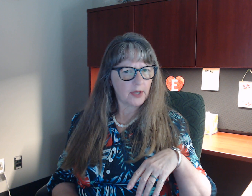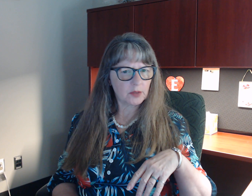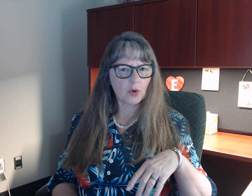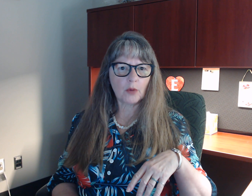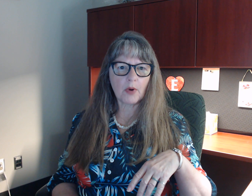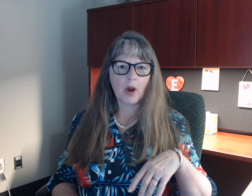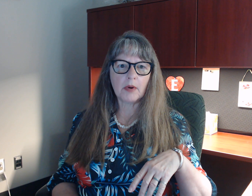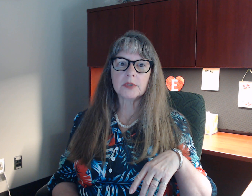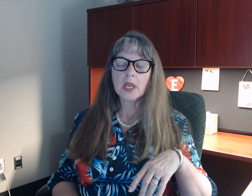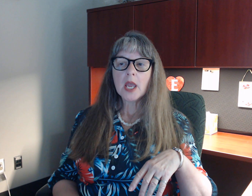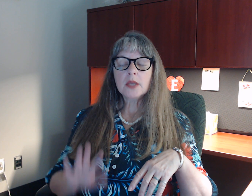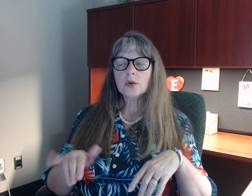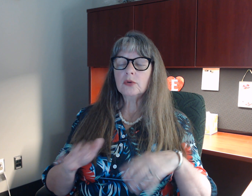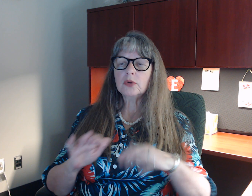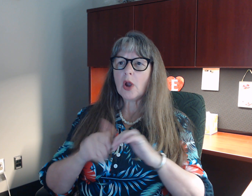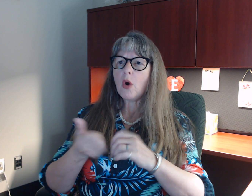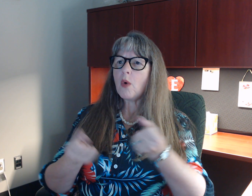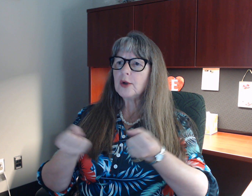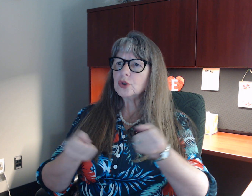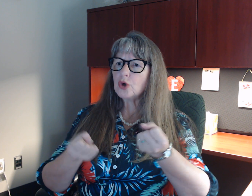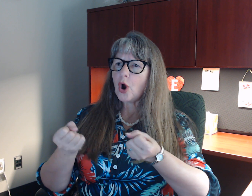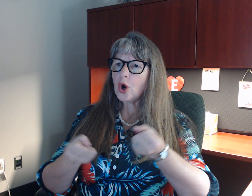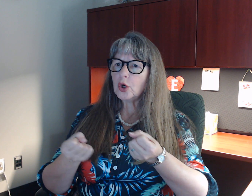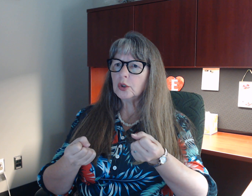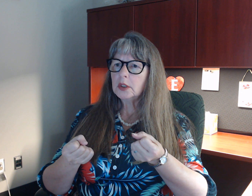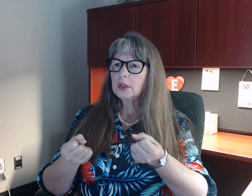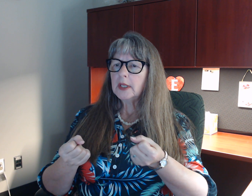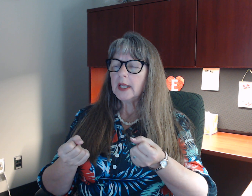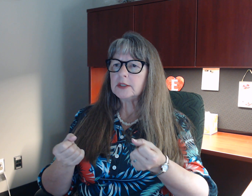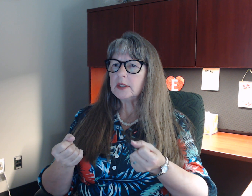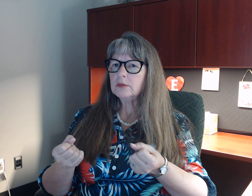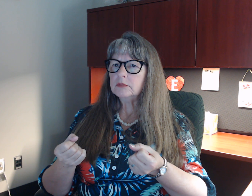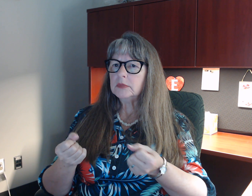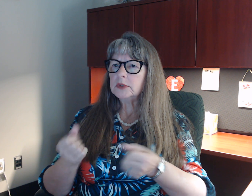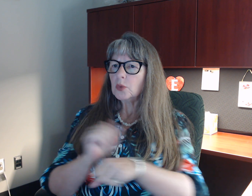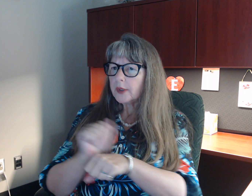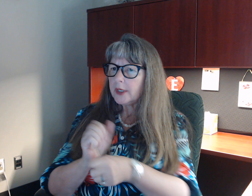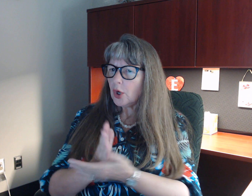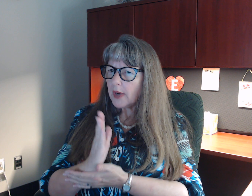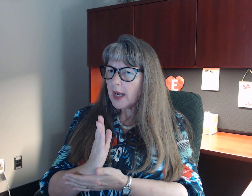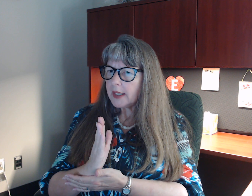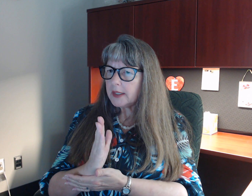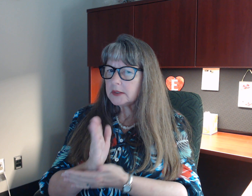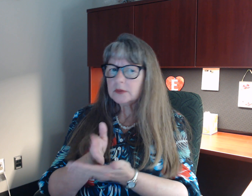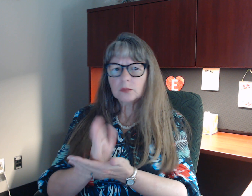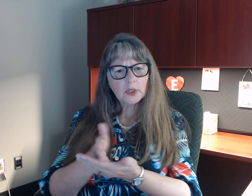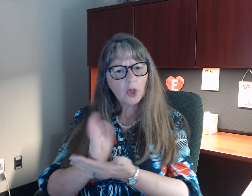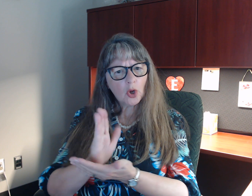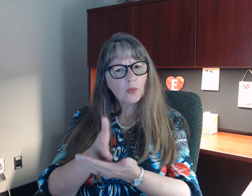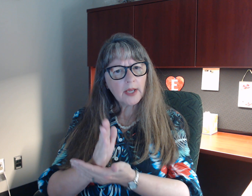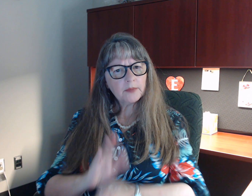car problems, and so you say, "Oh, how's your car? Is it working all right? Working all right?"